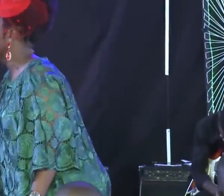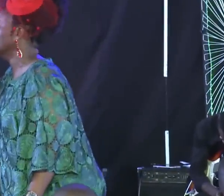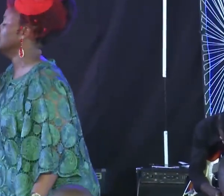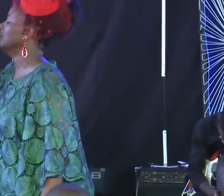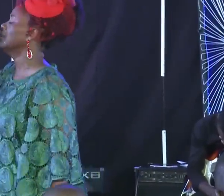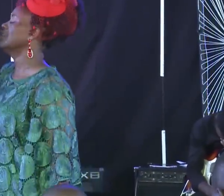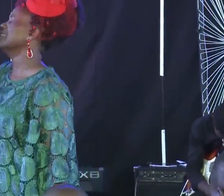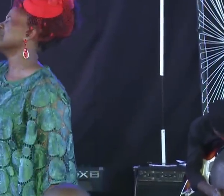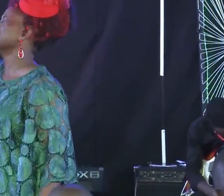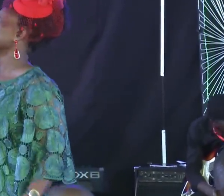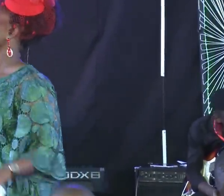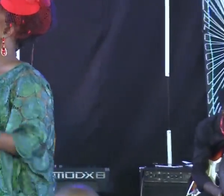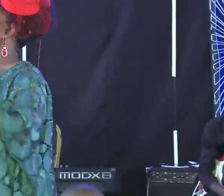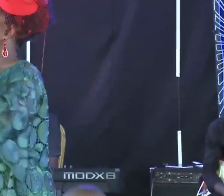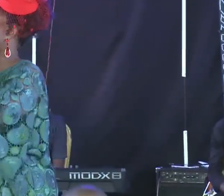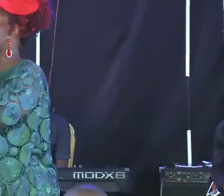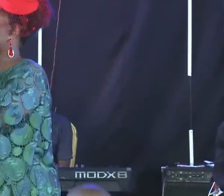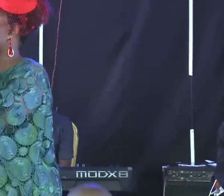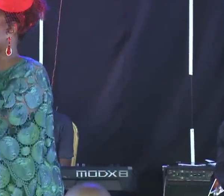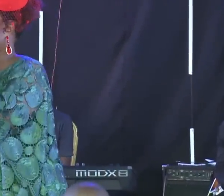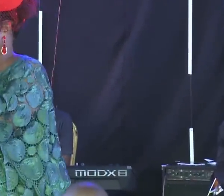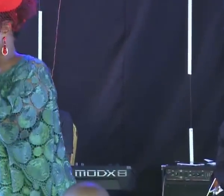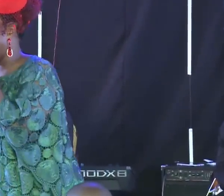We want heaven, O Lord.